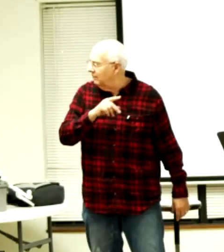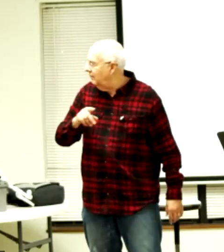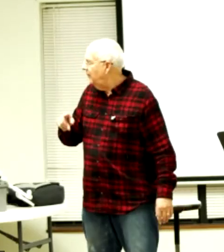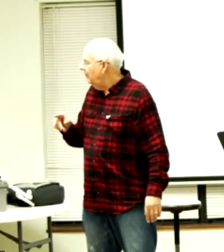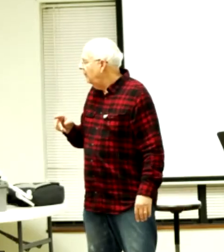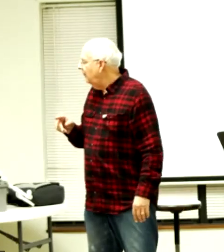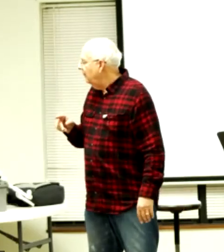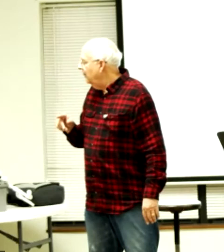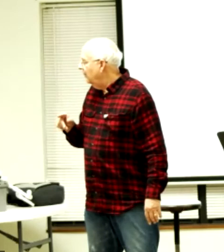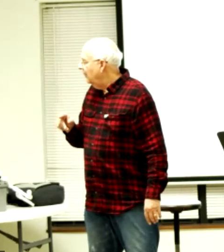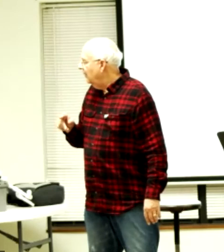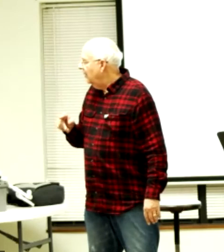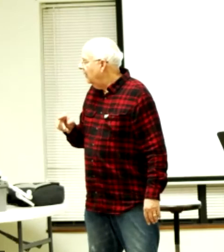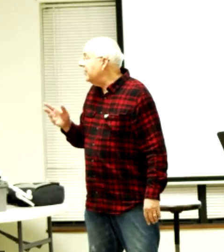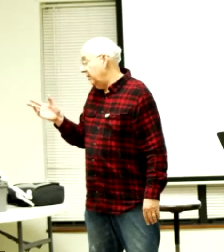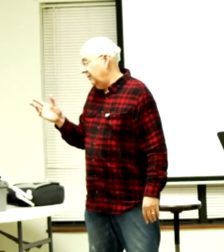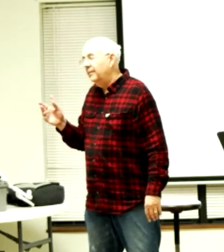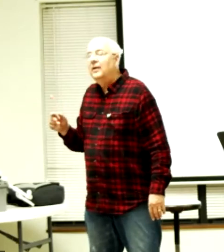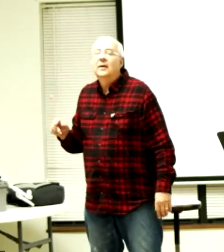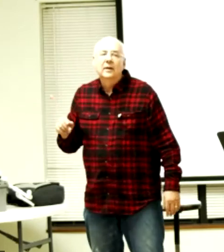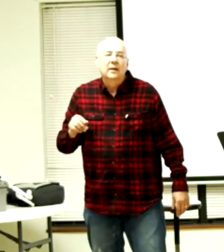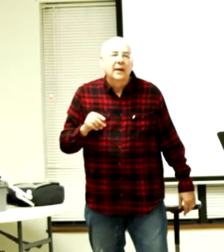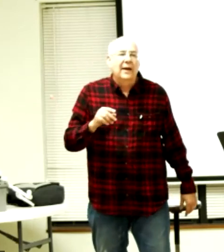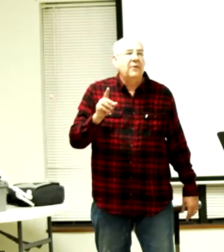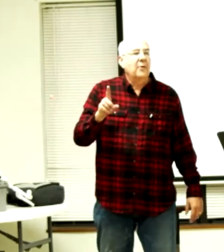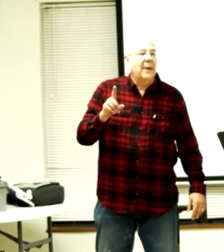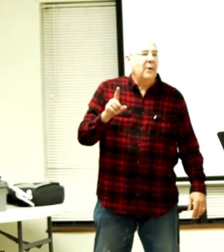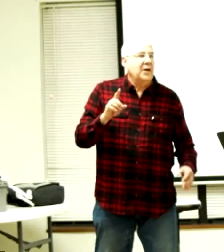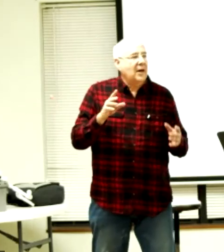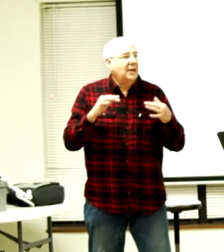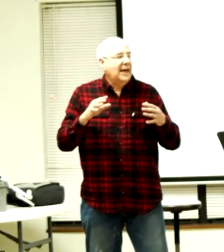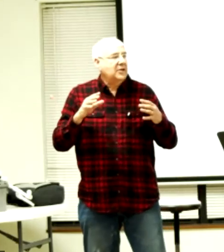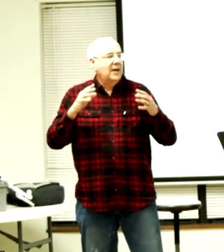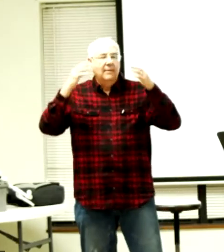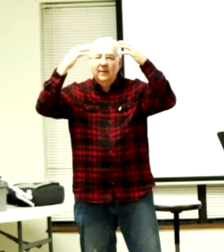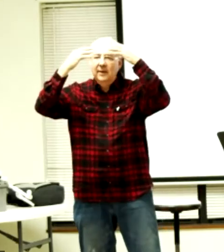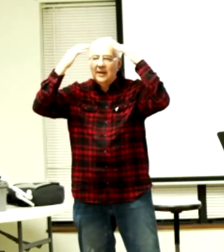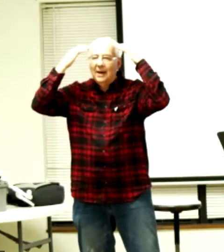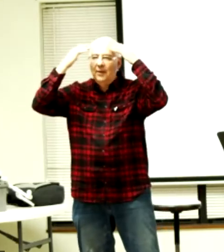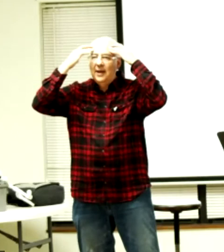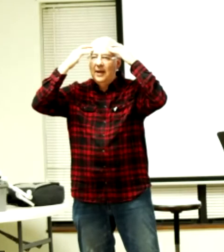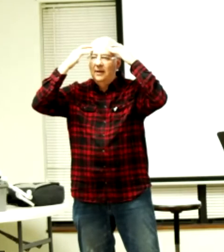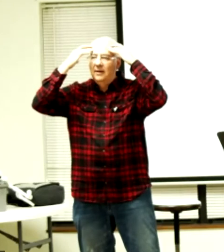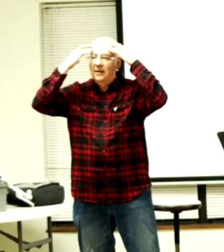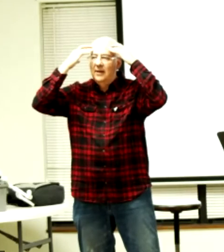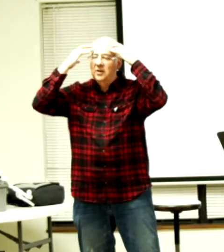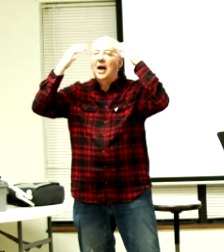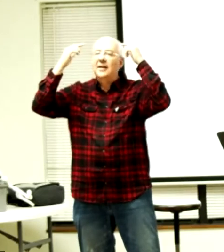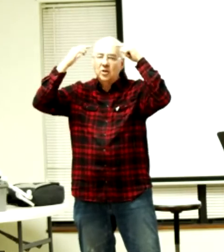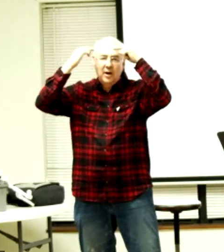we did it, the girl princess. That's true. probably girl. And if you remember, we talked last time, the top of the head a sign that starts